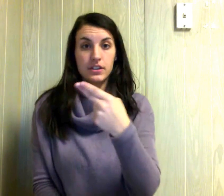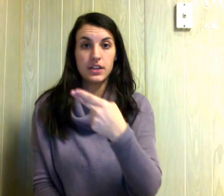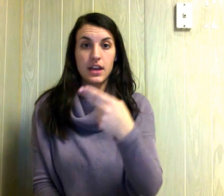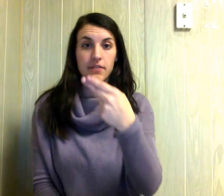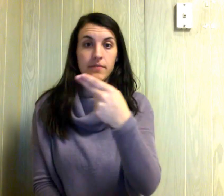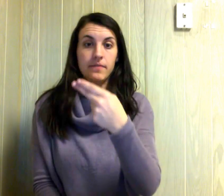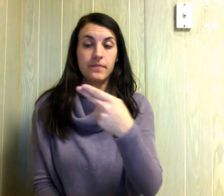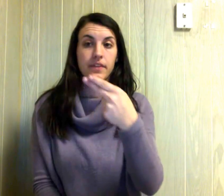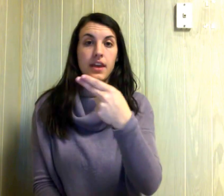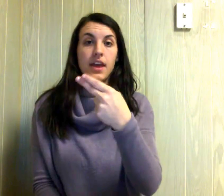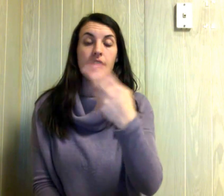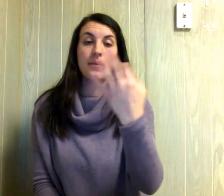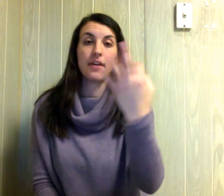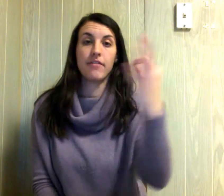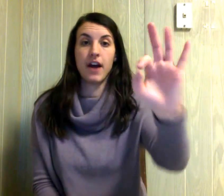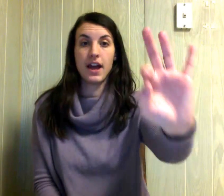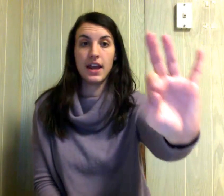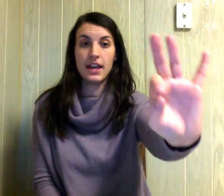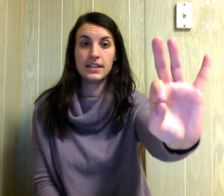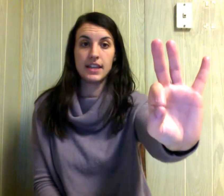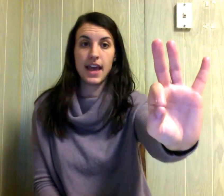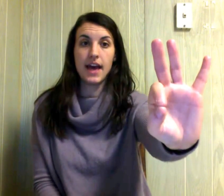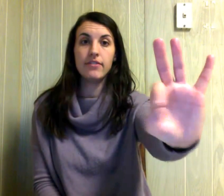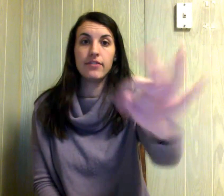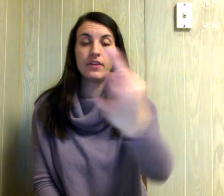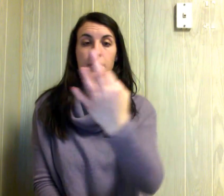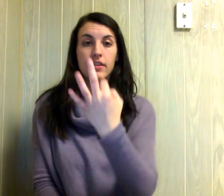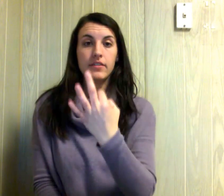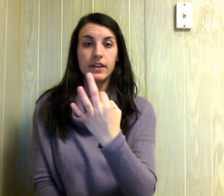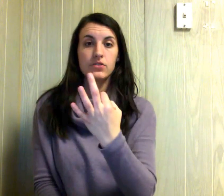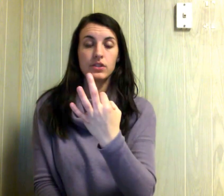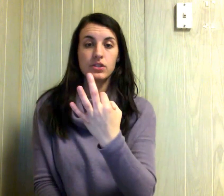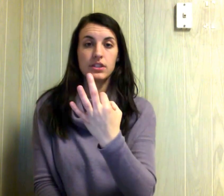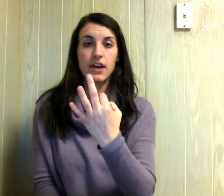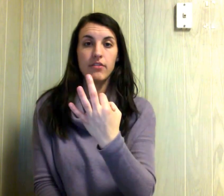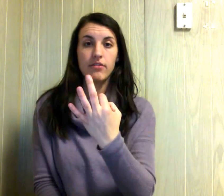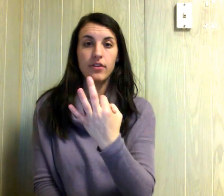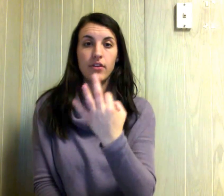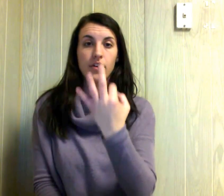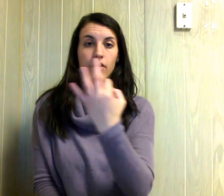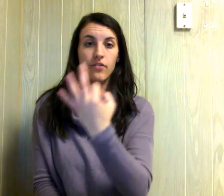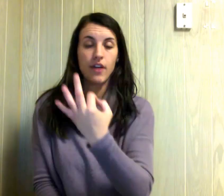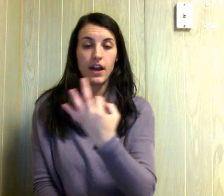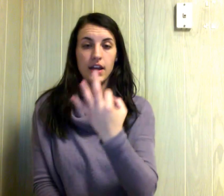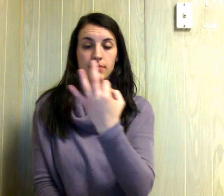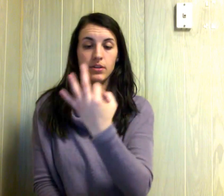Thursday. And then we have Friday is the F, face towards yourself. Friday, small